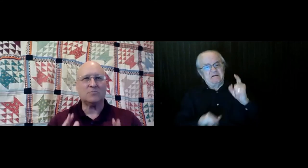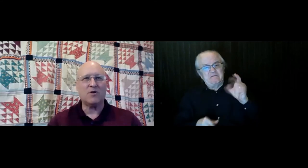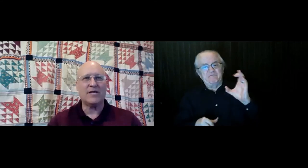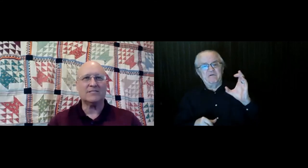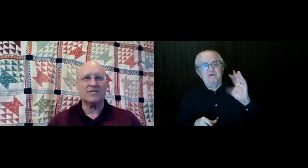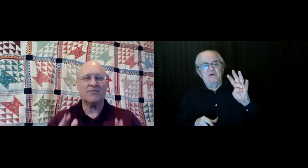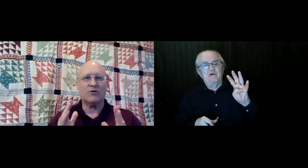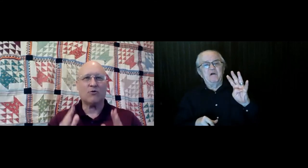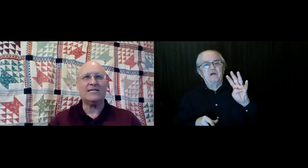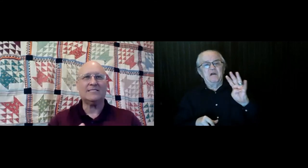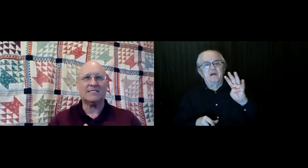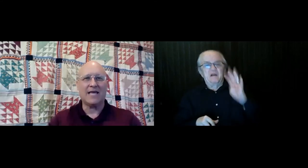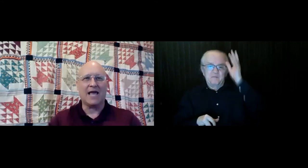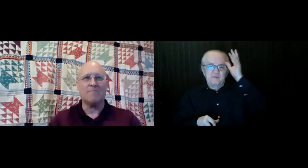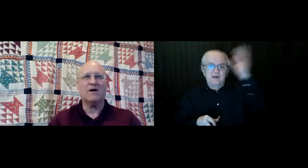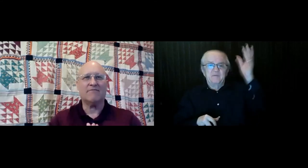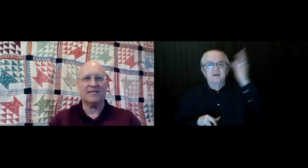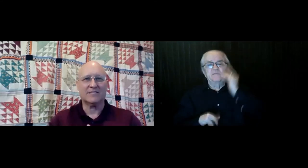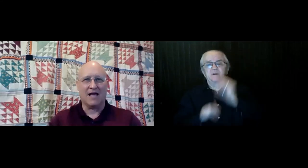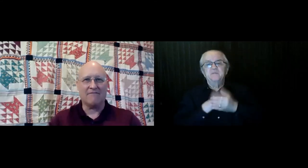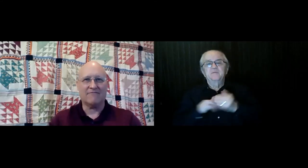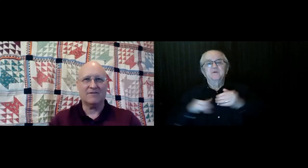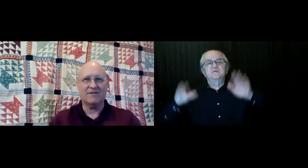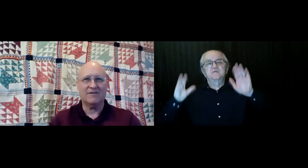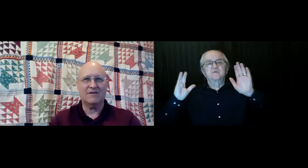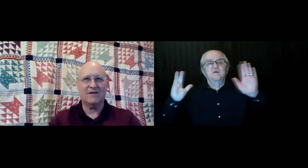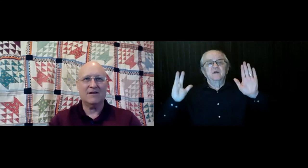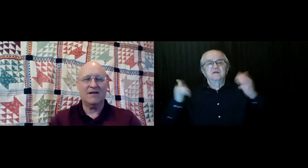to experience the greatest game of his life.